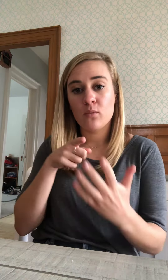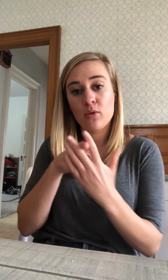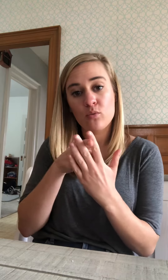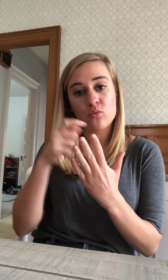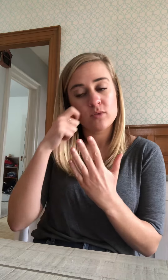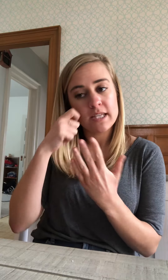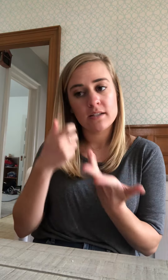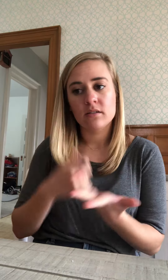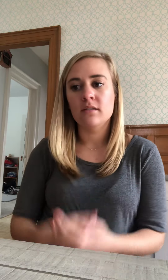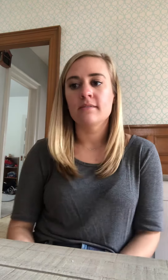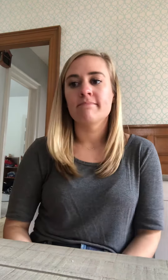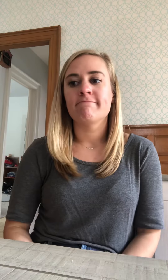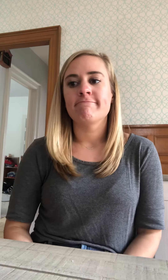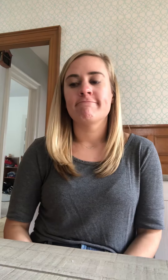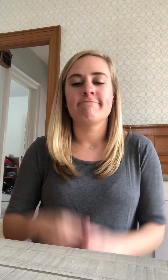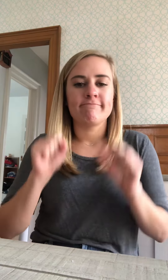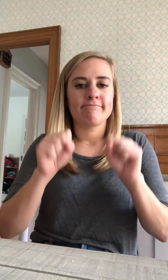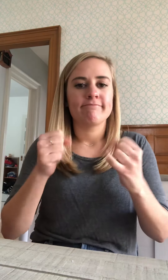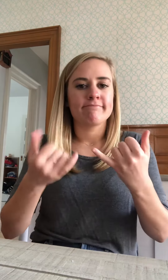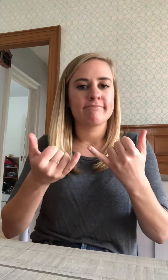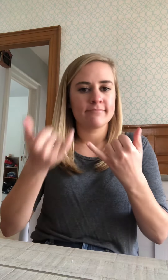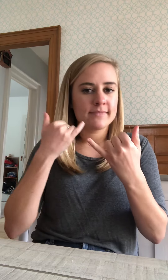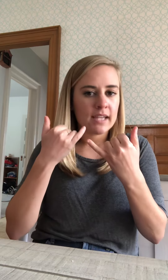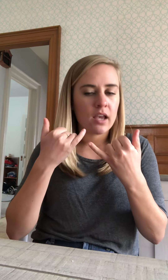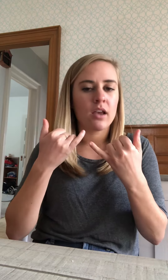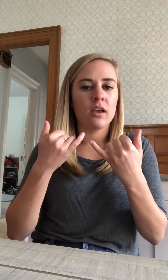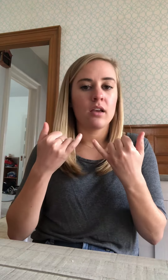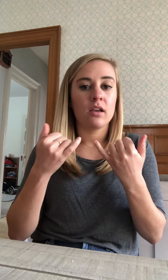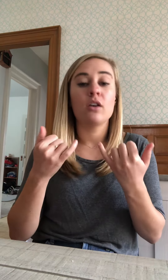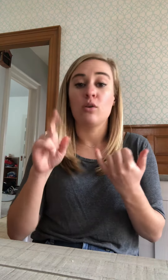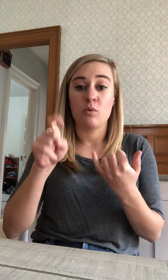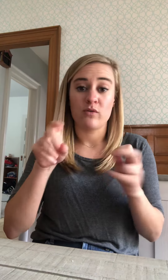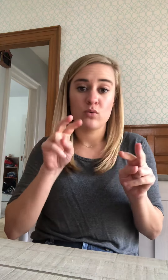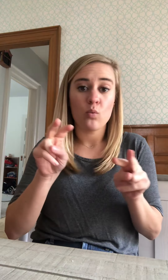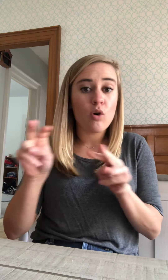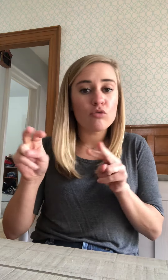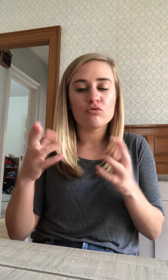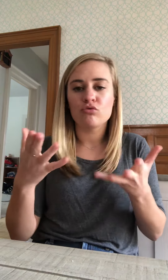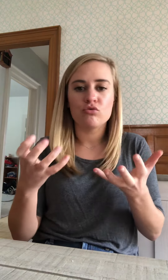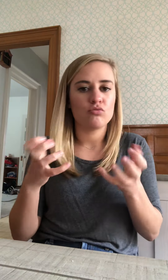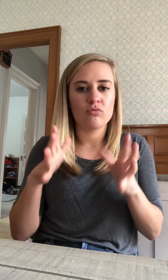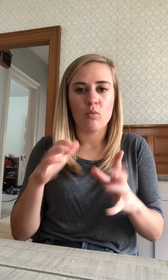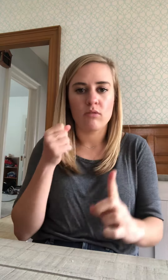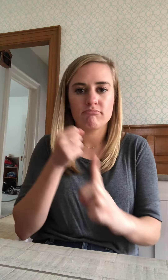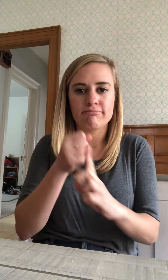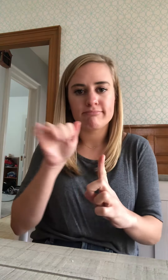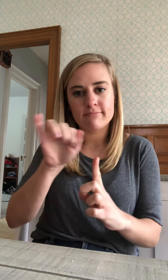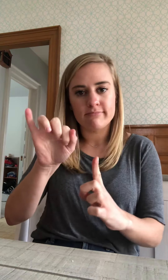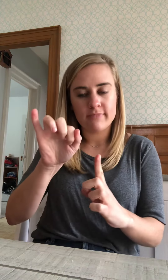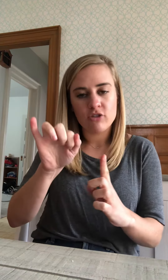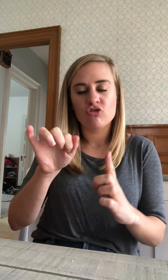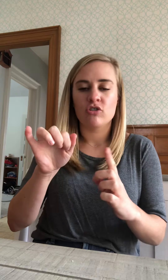and they can stay in place. You need to keep an eye on these. You don't want to get infections around the pins as they come through the skin.